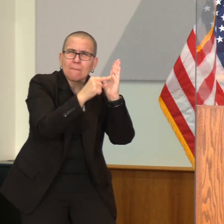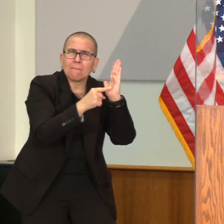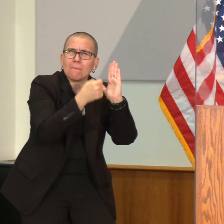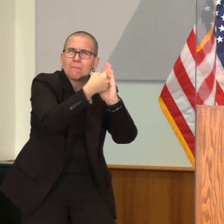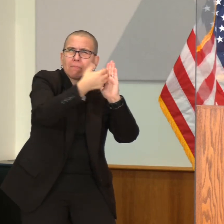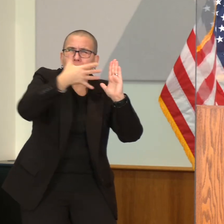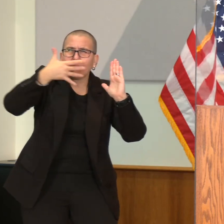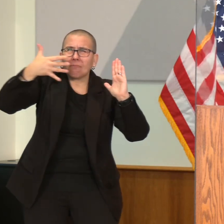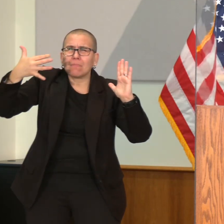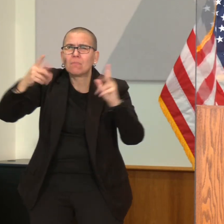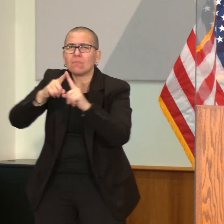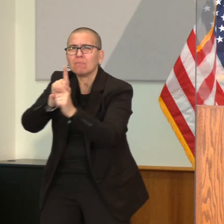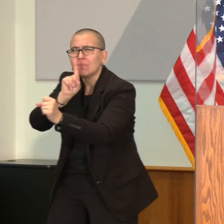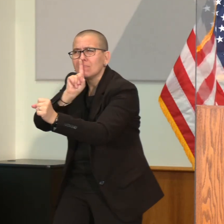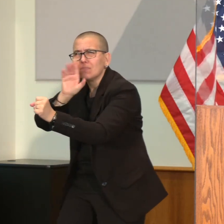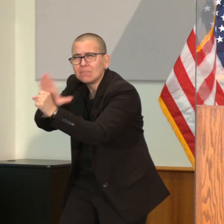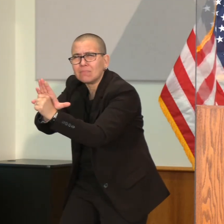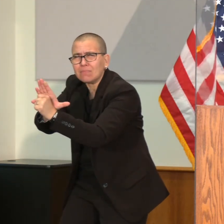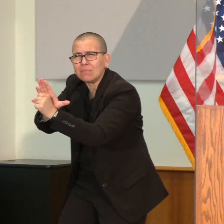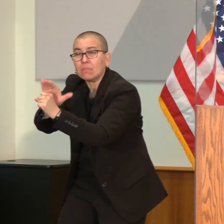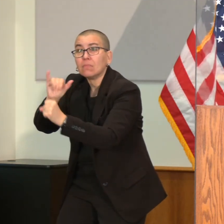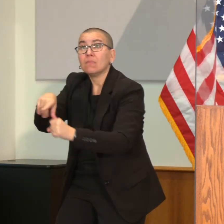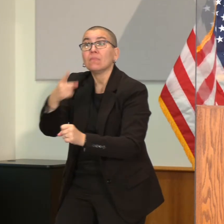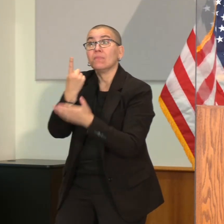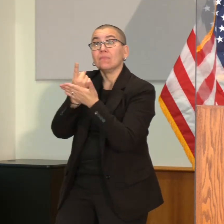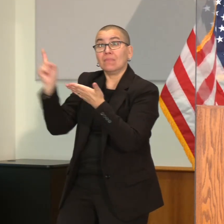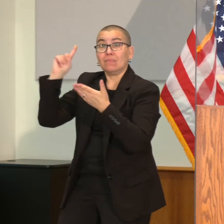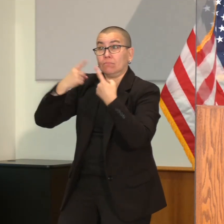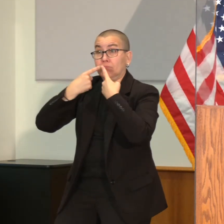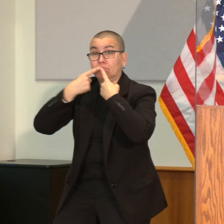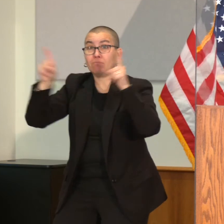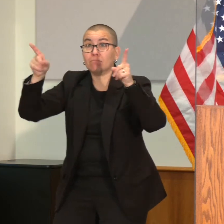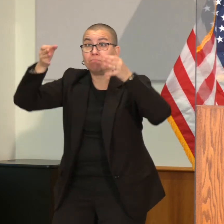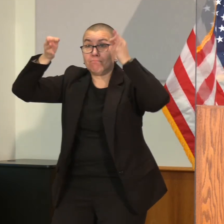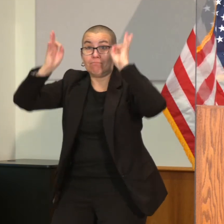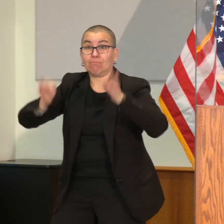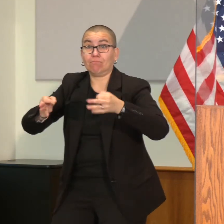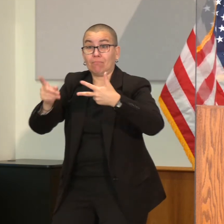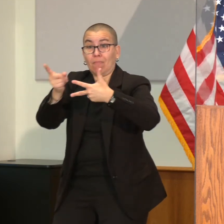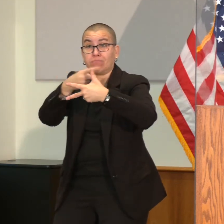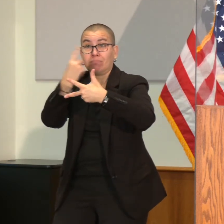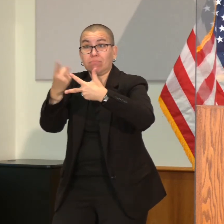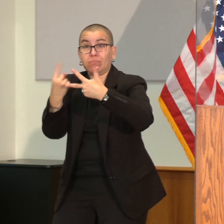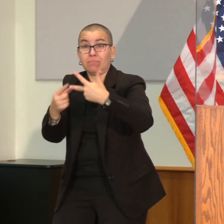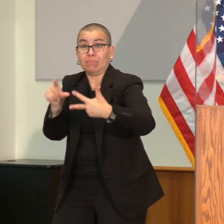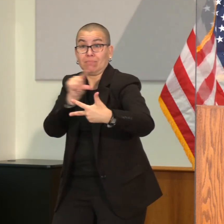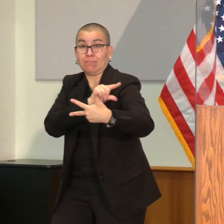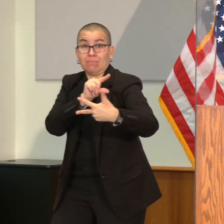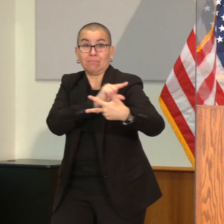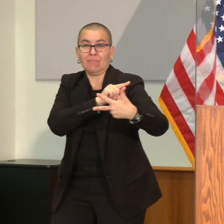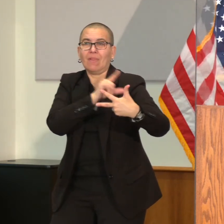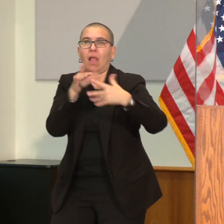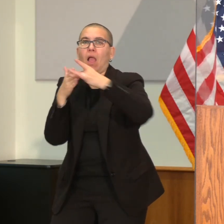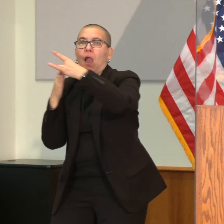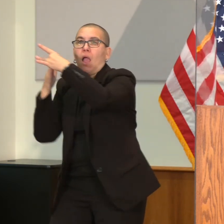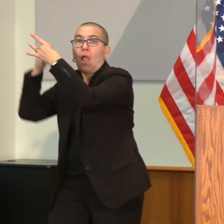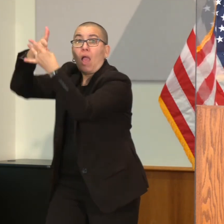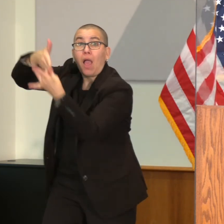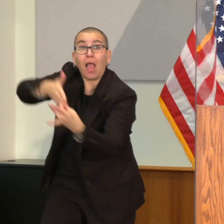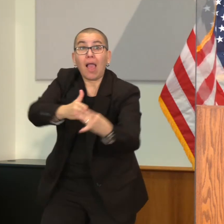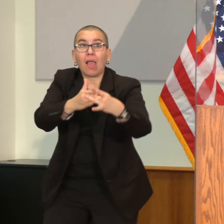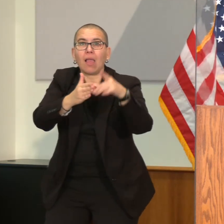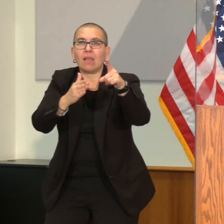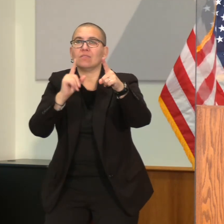first step towards true justice, building a state where every single